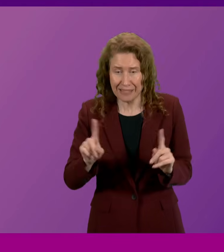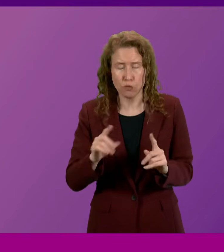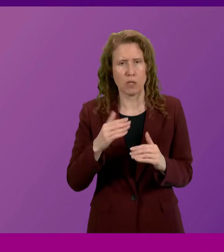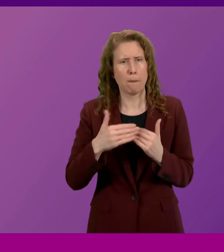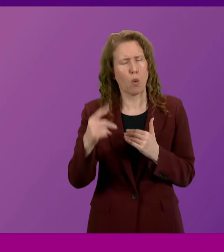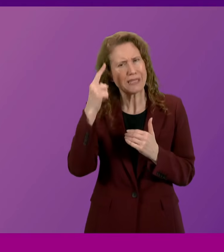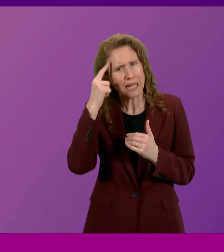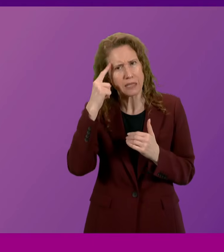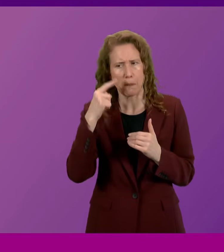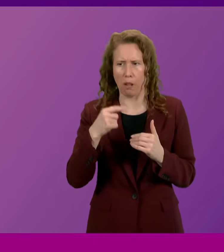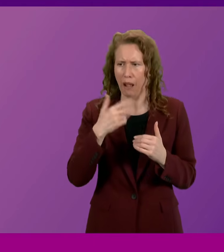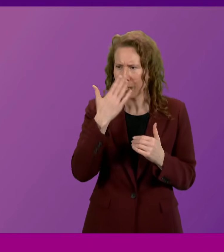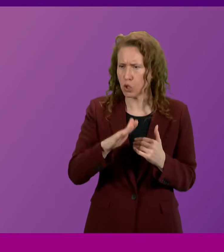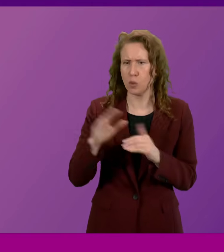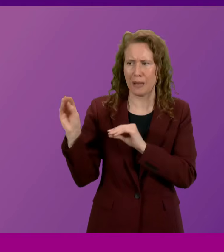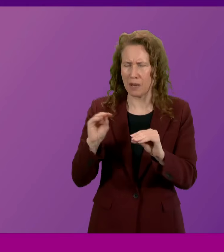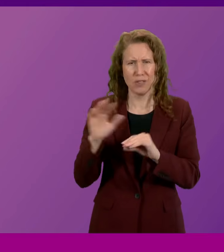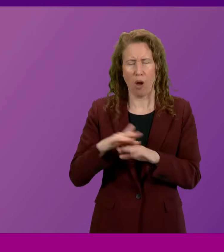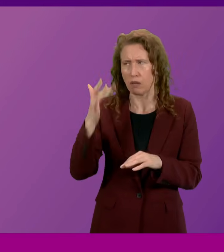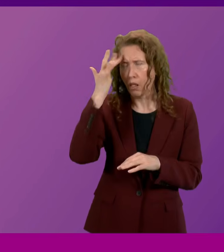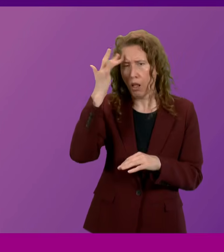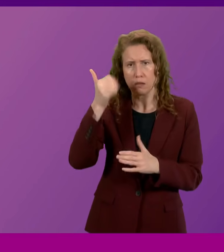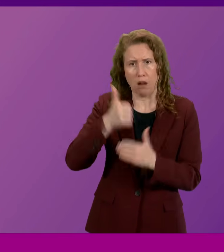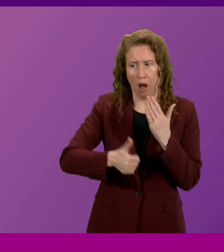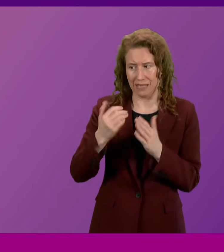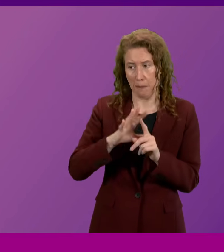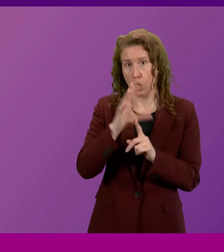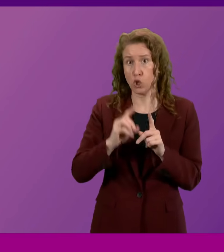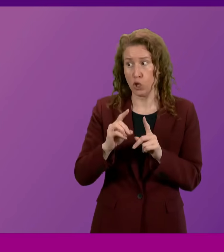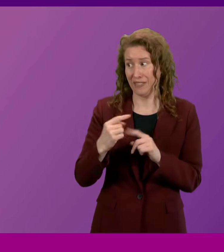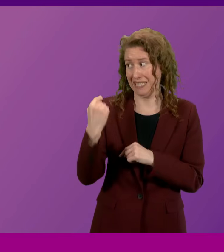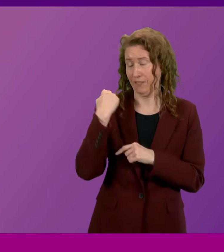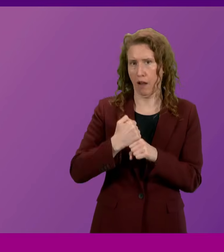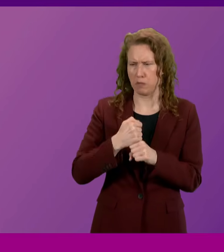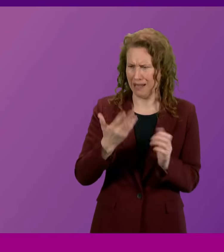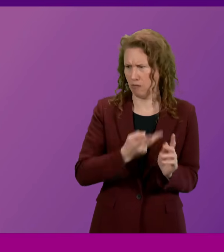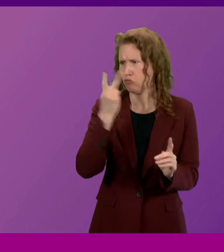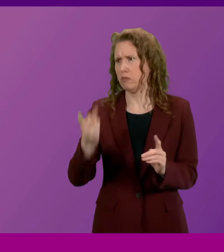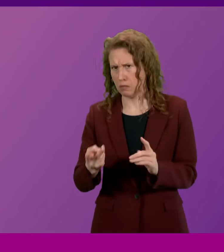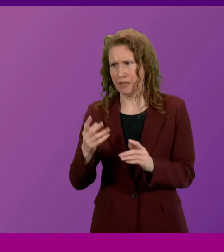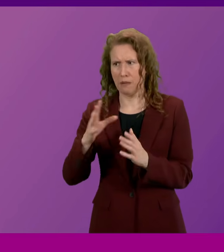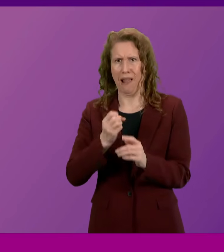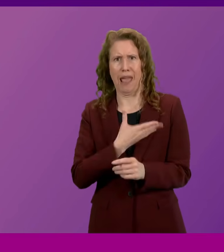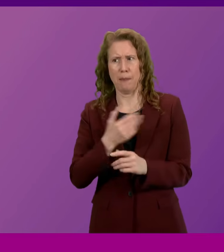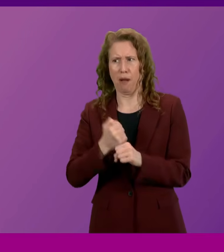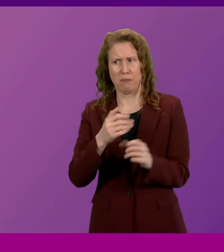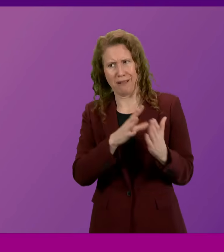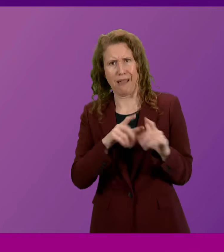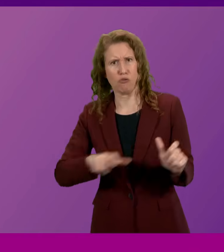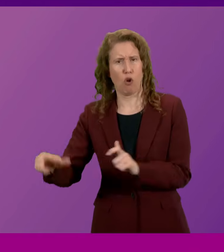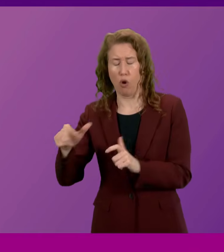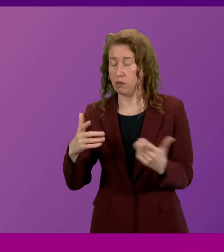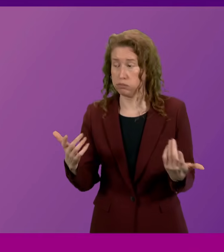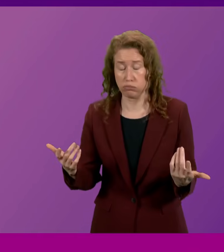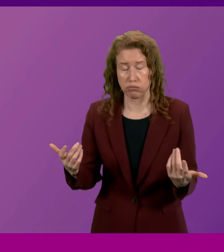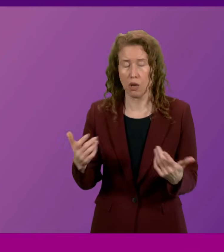to immigration, rather than the folly that was started by the Conservative government that's now been reinforced by the Labour government in the United